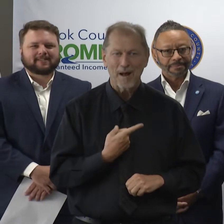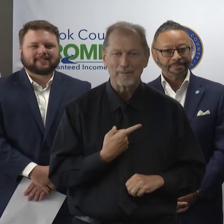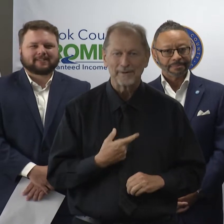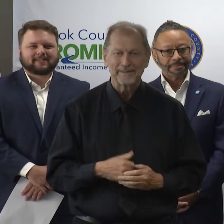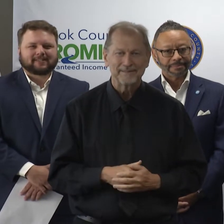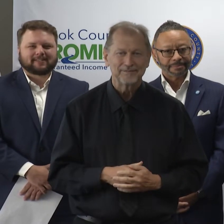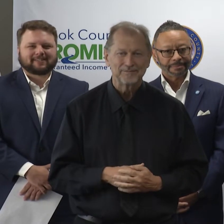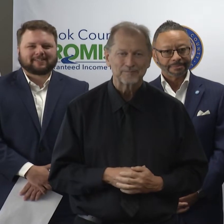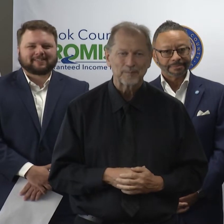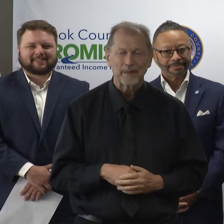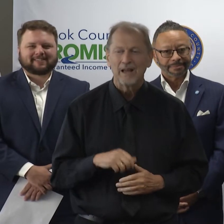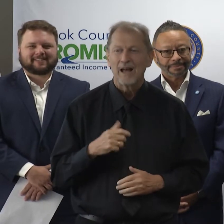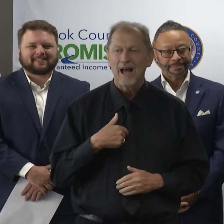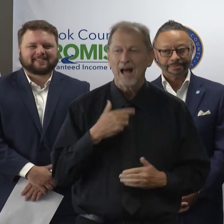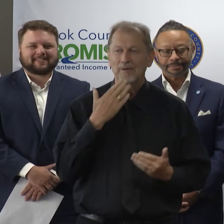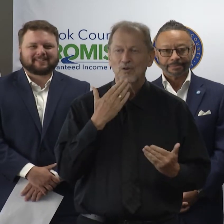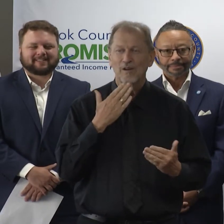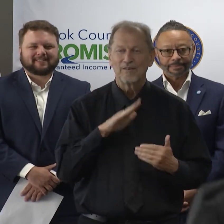So I'm grateful to all of you.